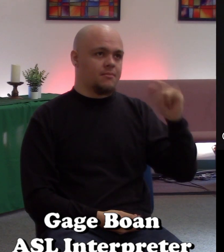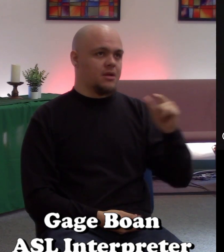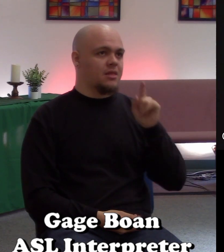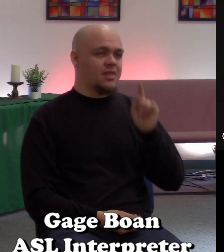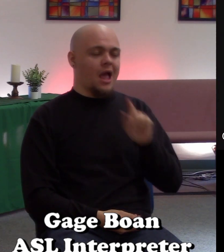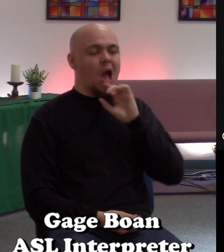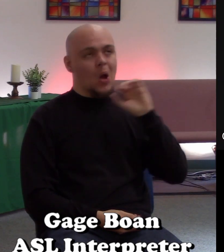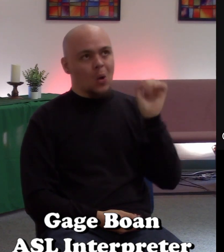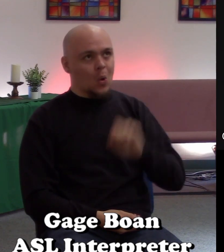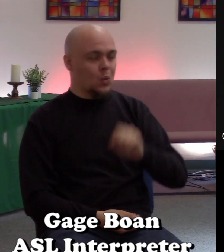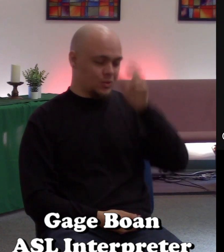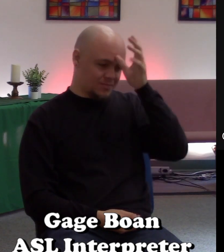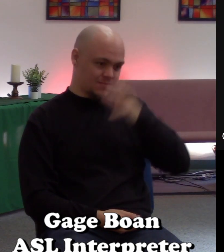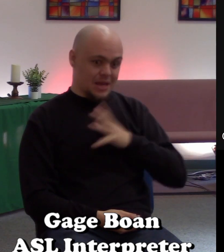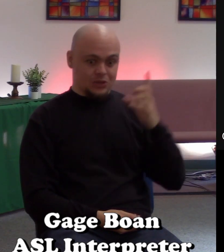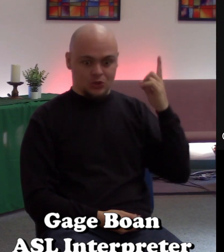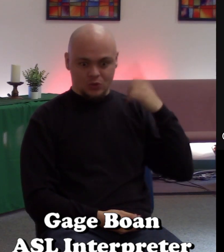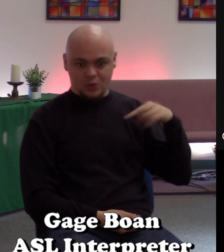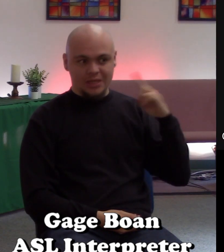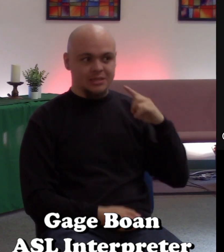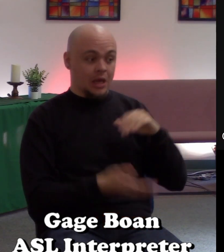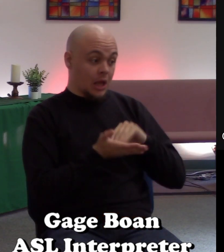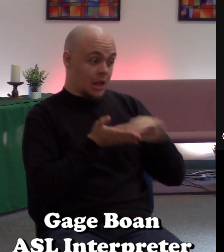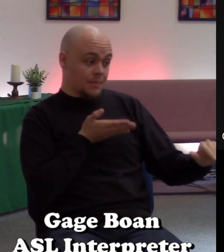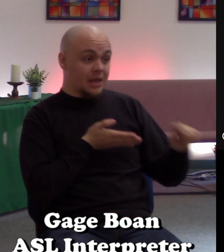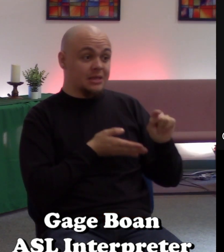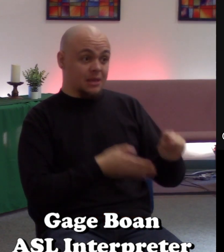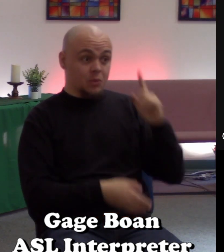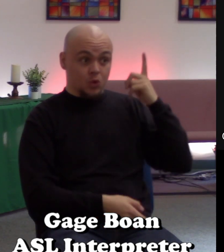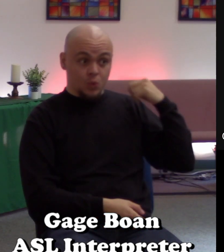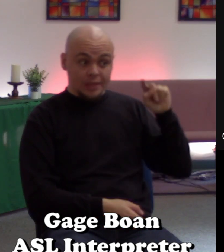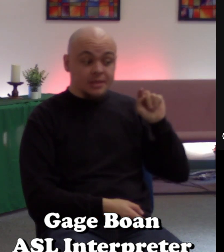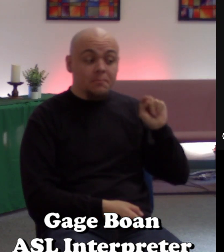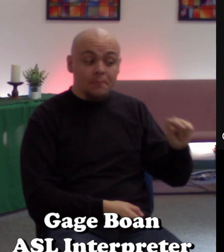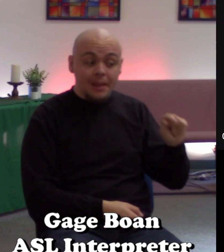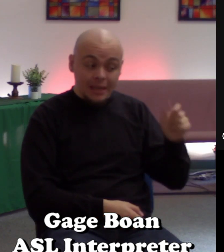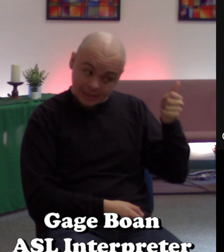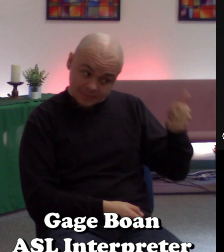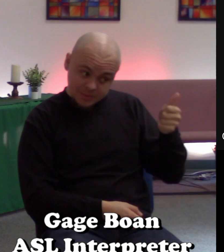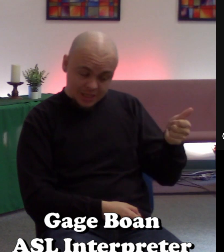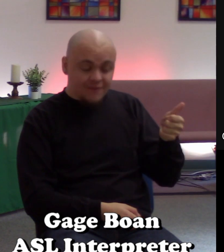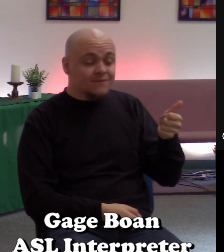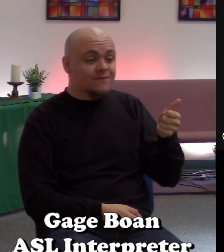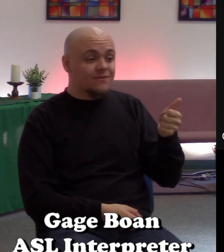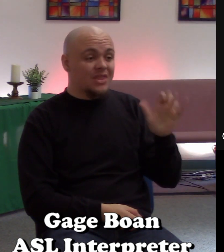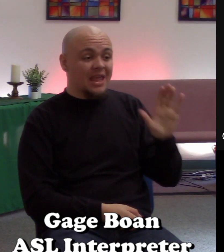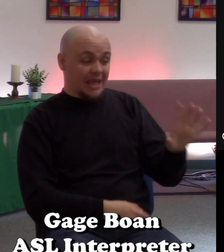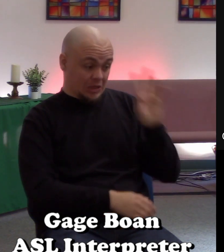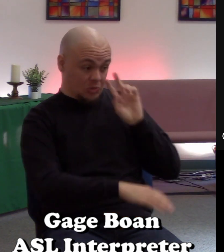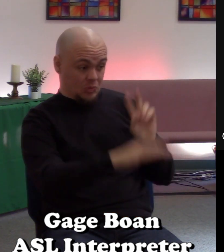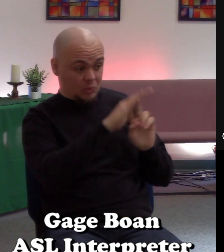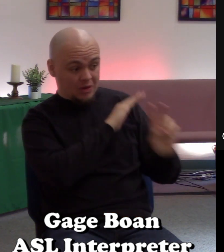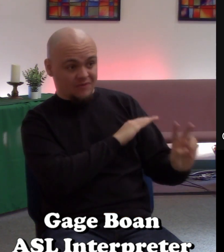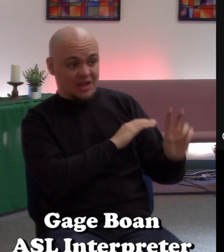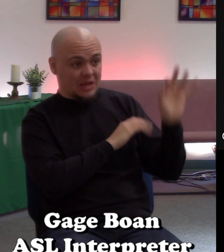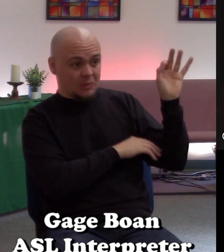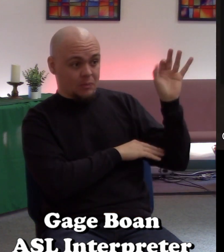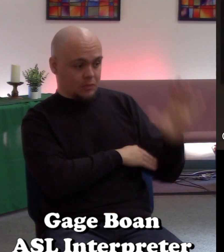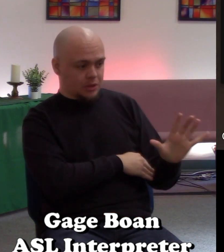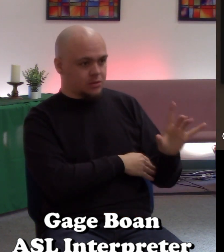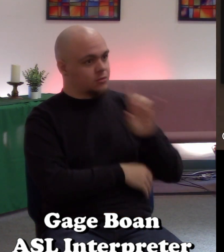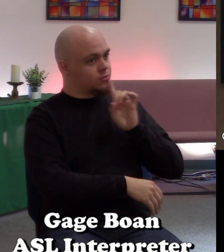Harold Camping. That crazy old crackpot. And it's easy to dismiss him as a crazy old crackpot, but